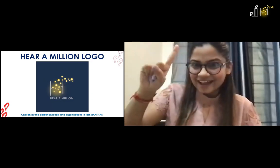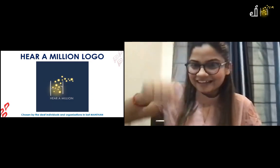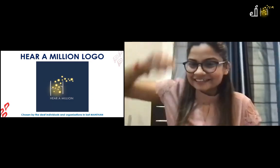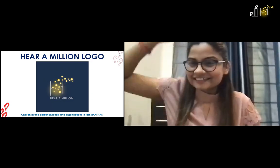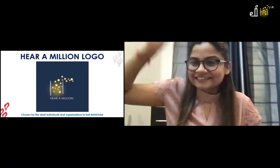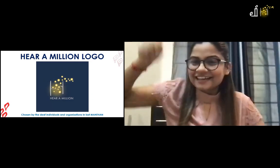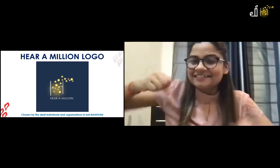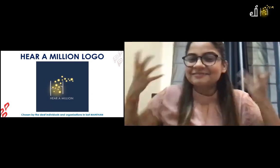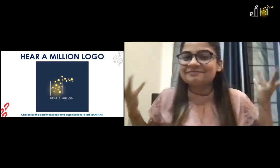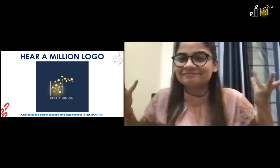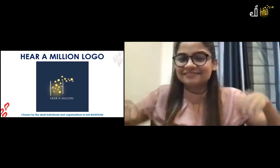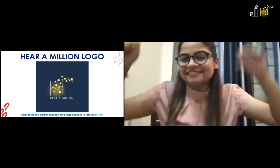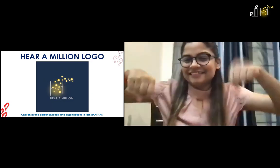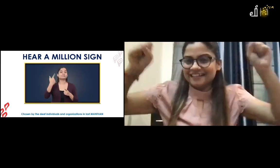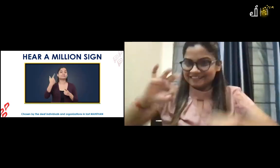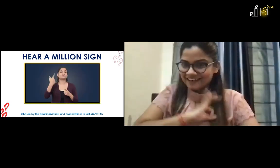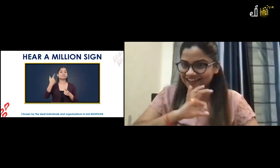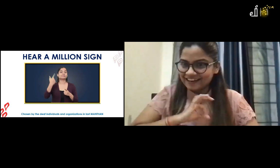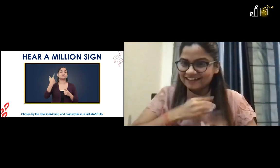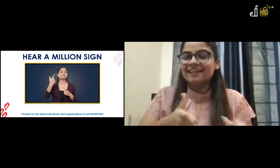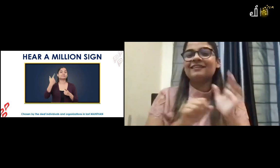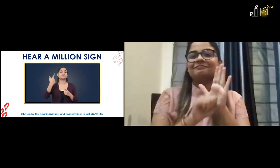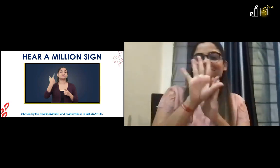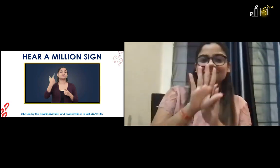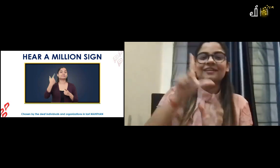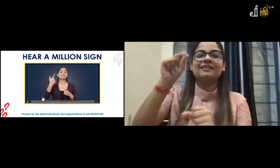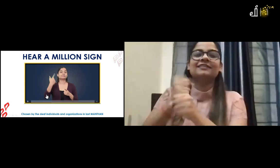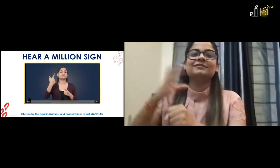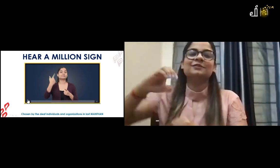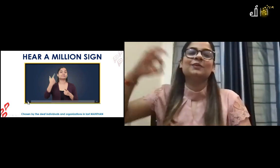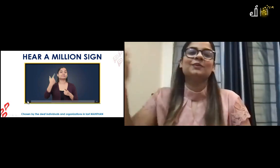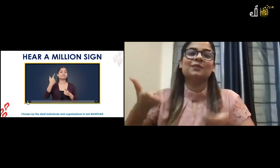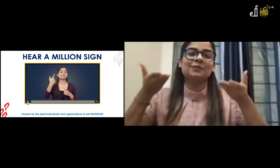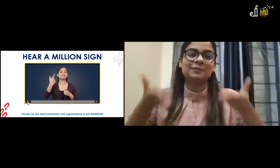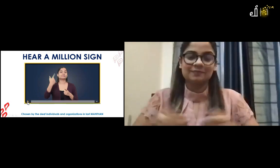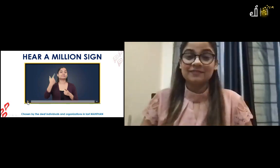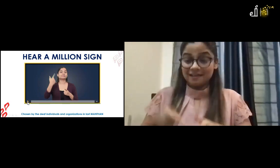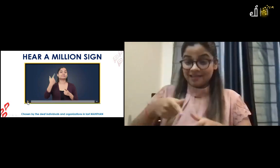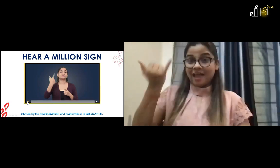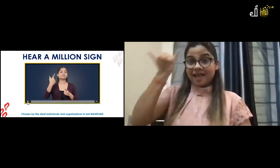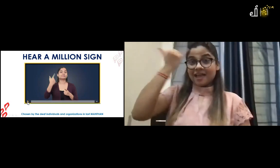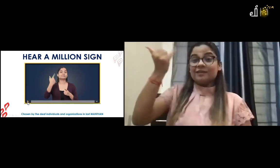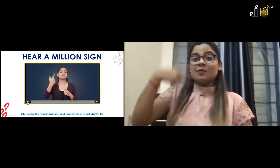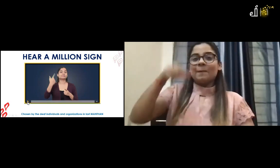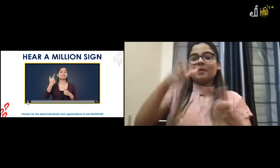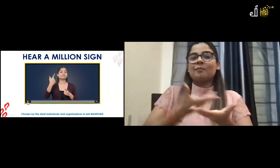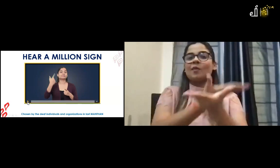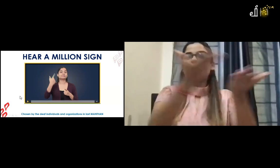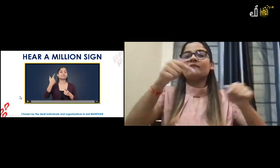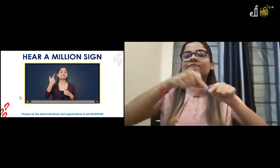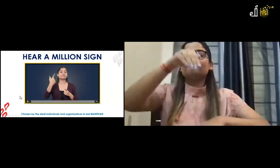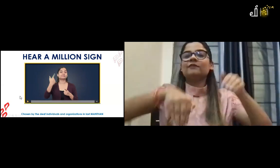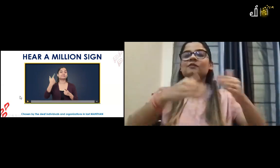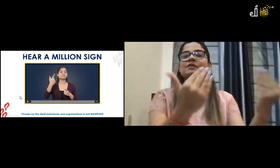you all really liked it, right? Yes. So this is the logo and this is the new sign. And